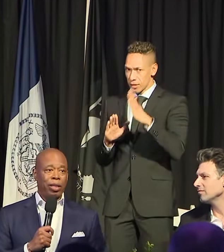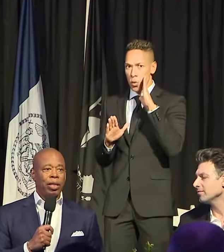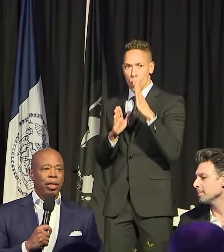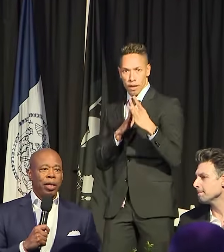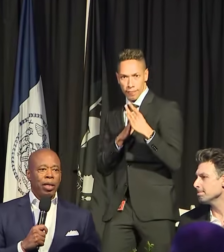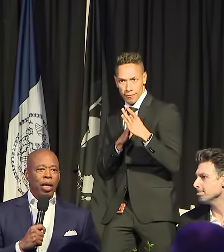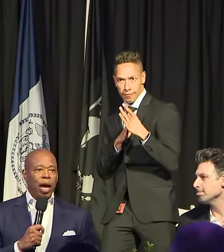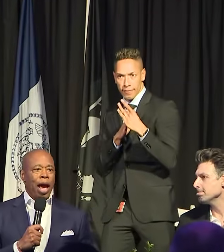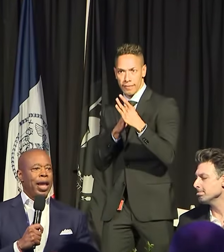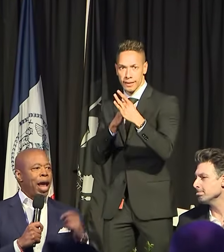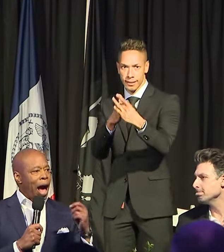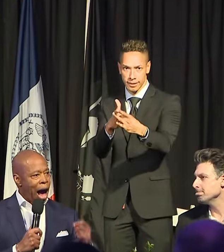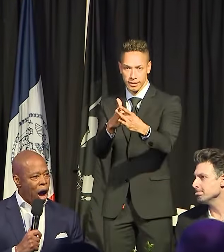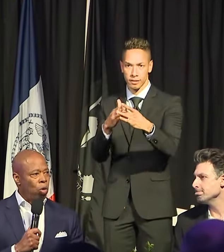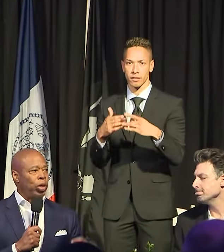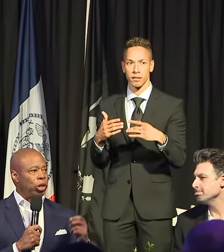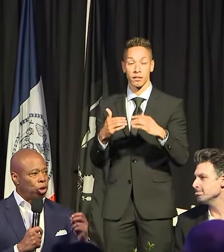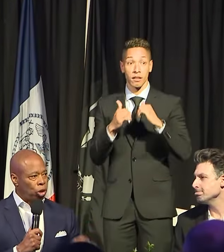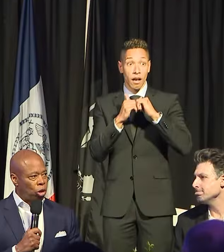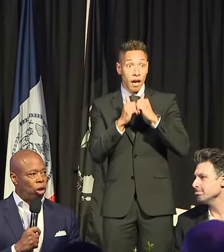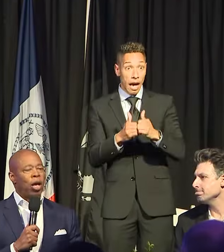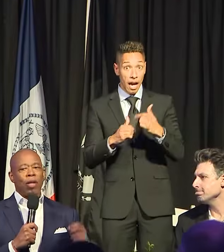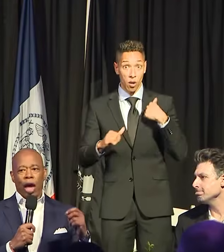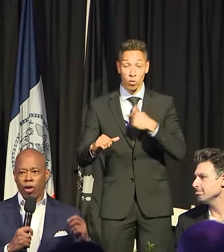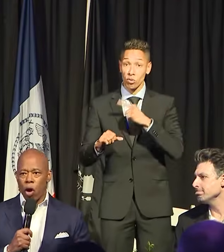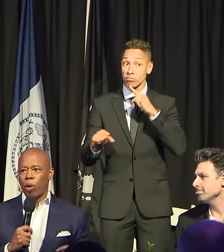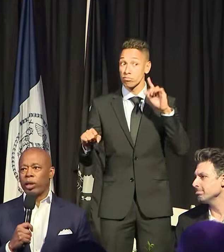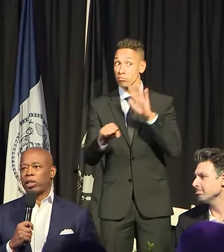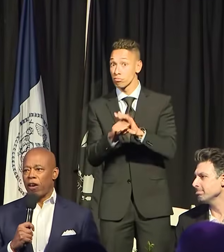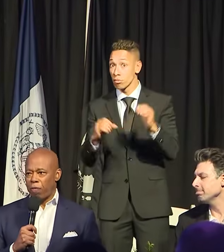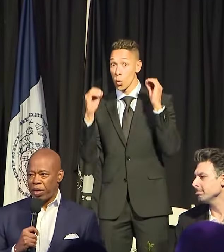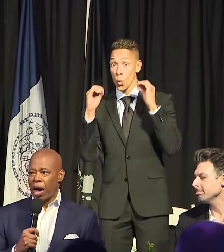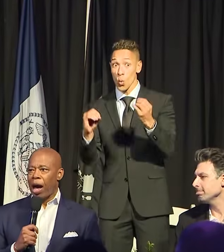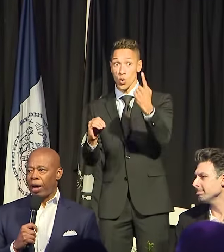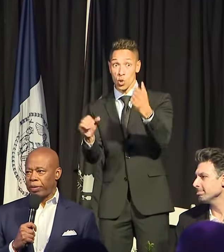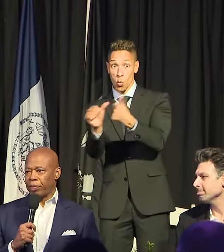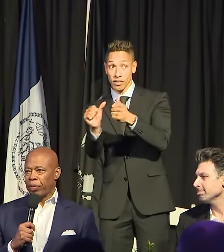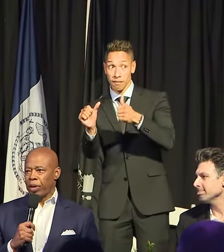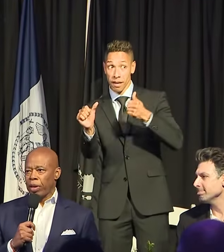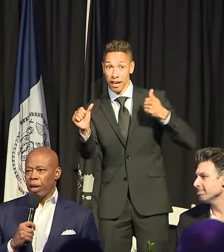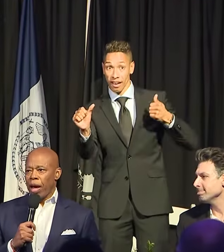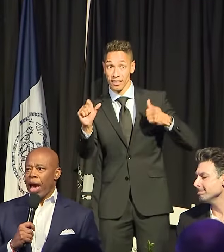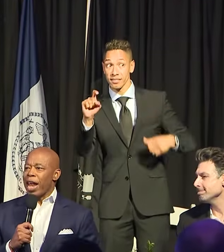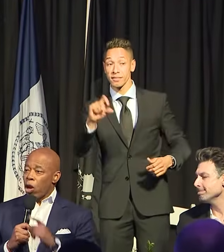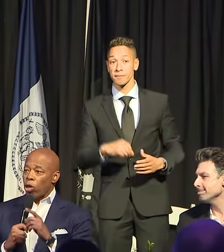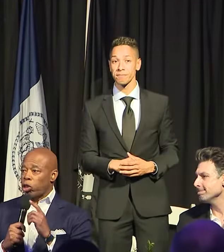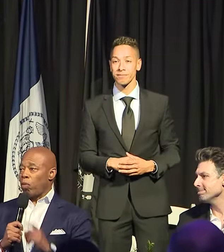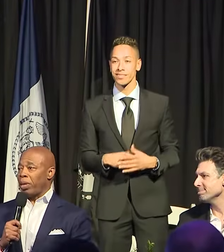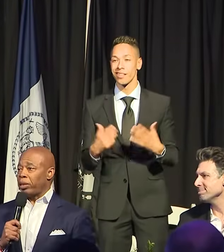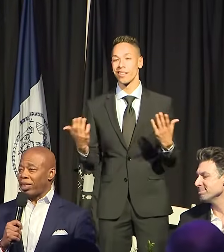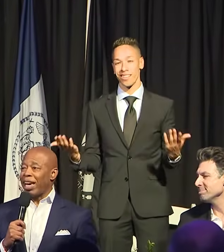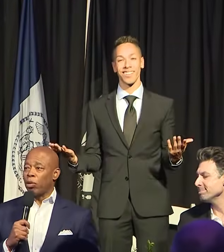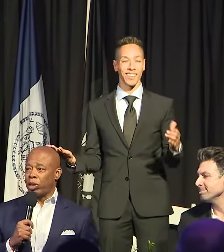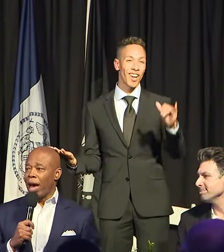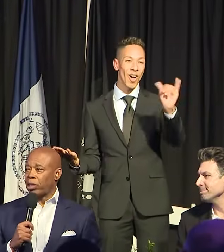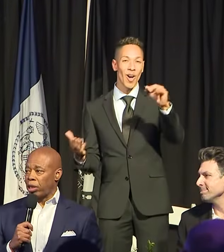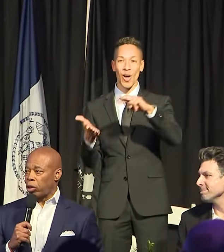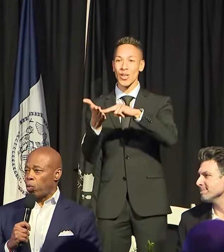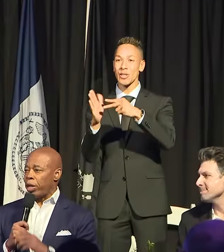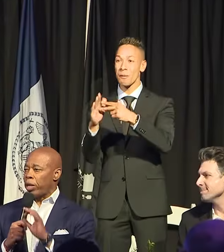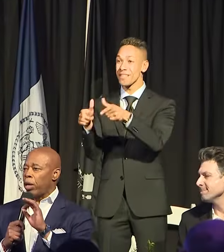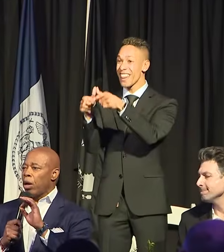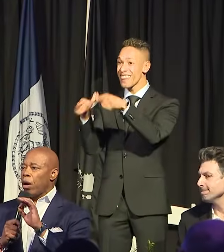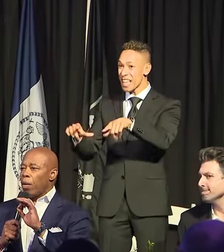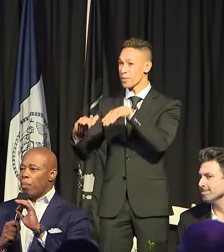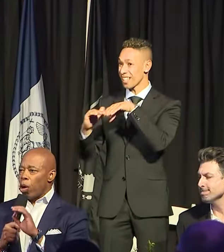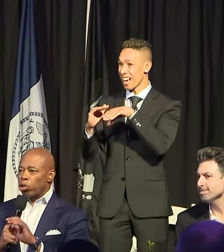way in how we ensure that no one is left behind. And that also means language access,